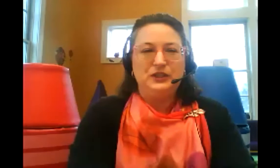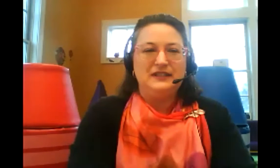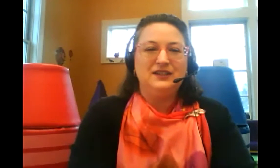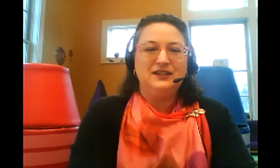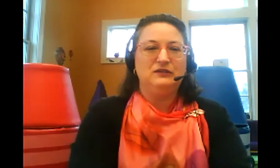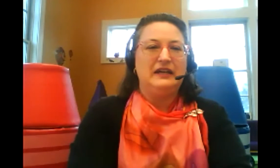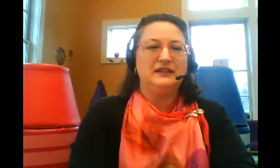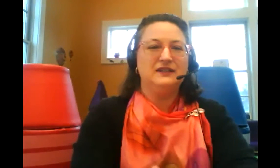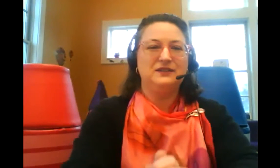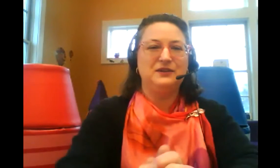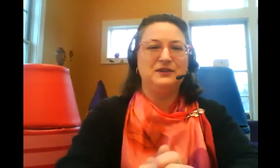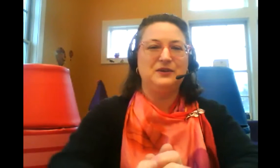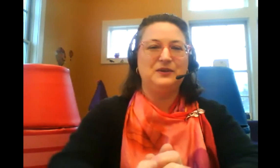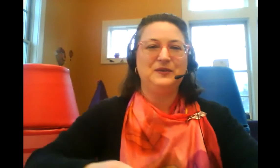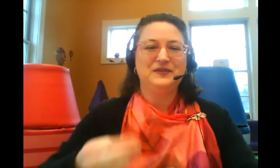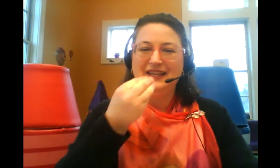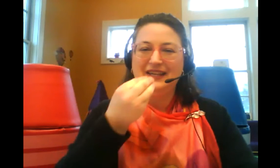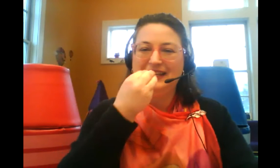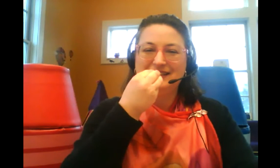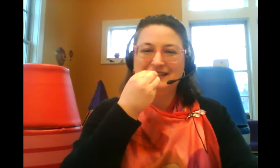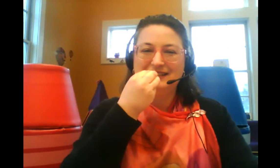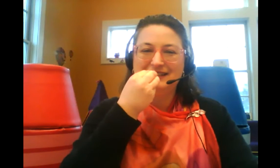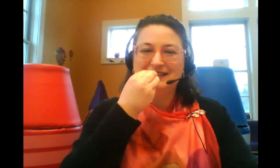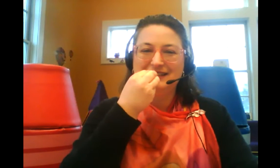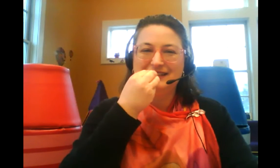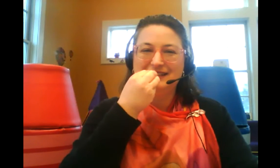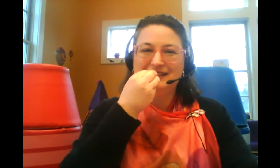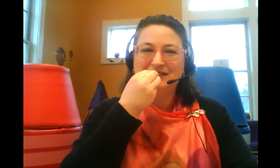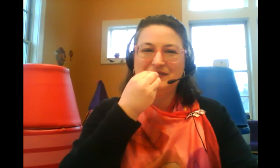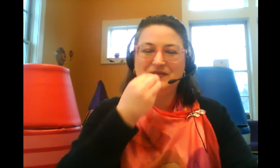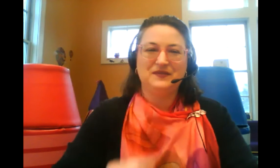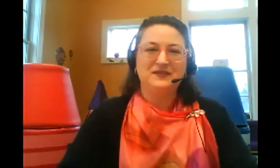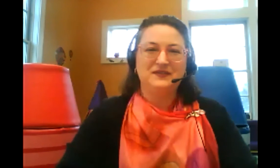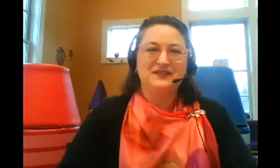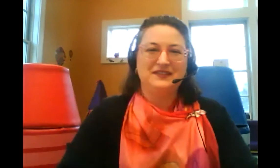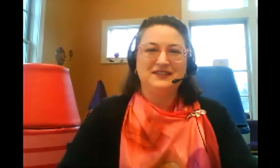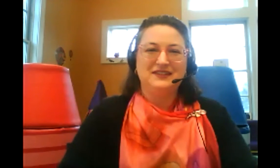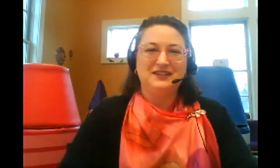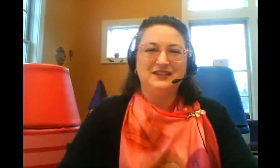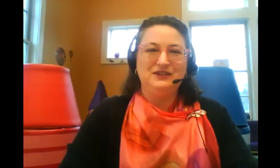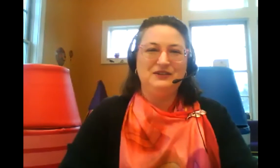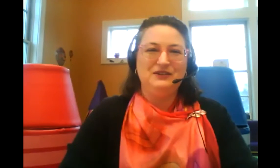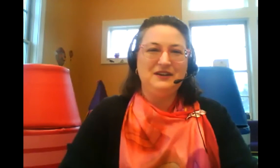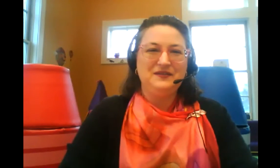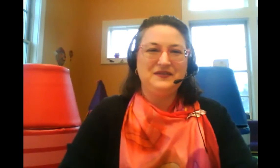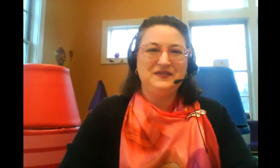So eat, can you do that? Yep.